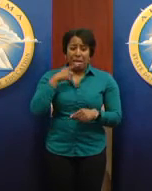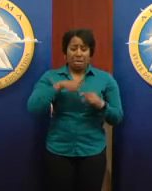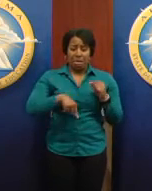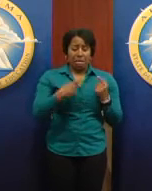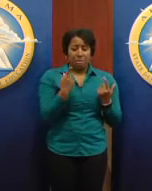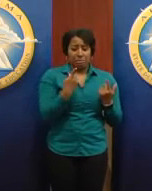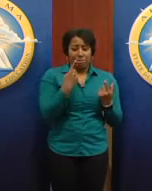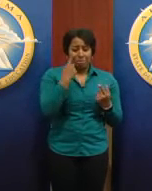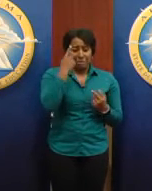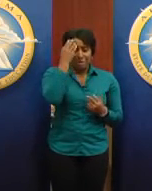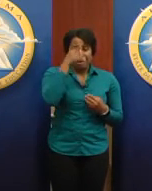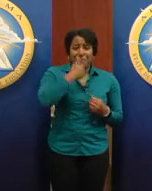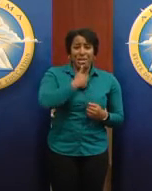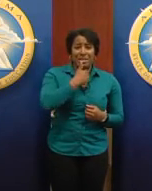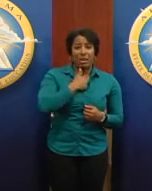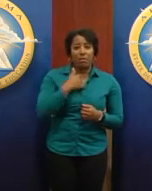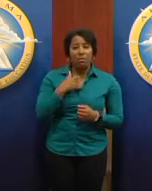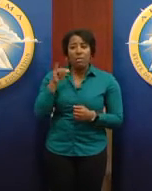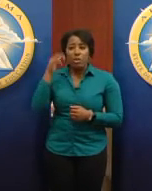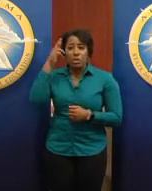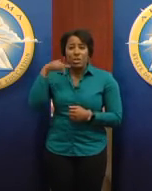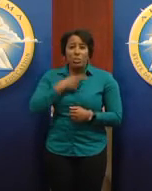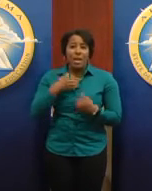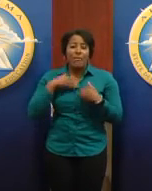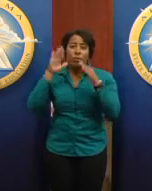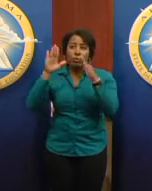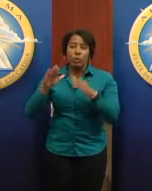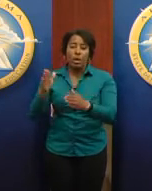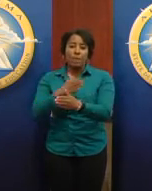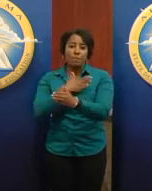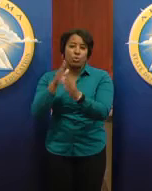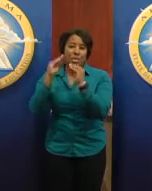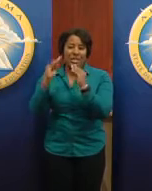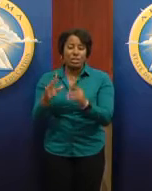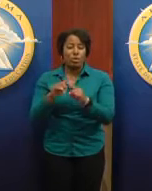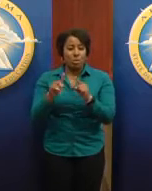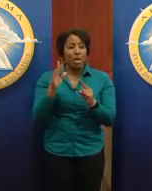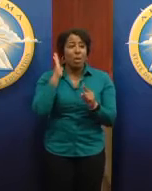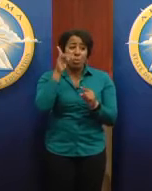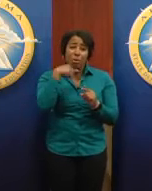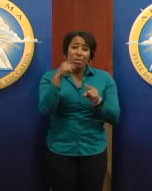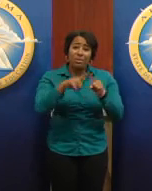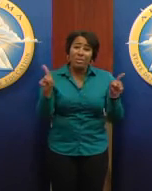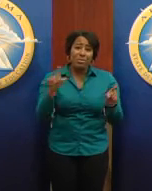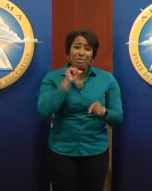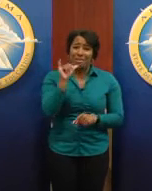great music teachers doing that. But it's not going to look the same way it looked last year.